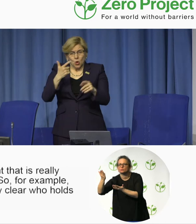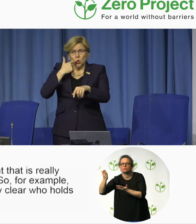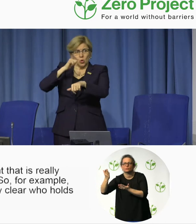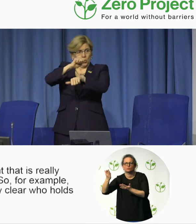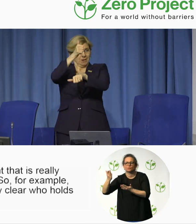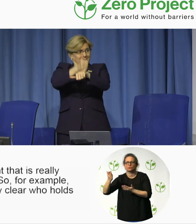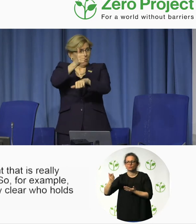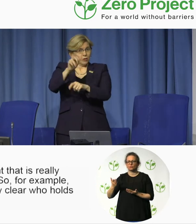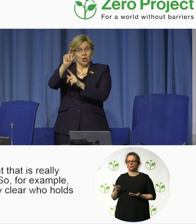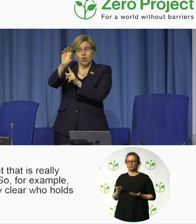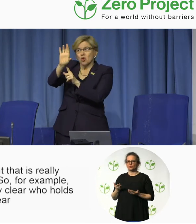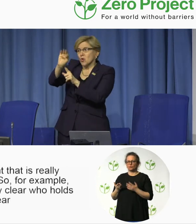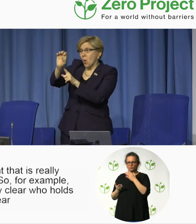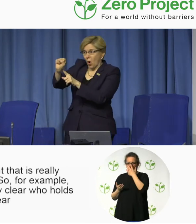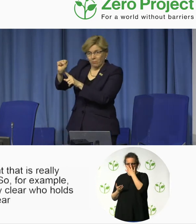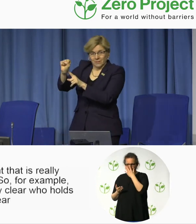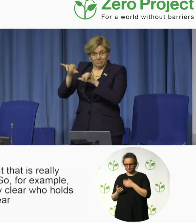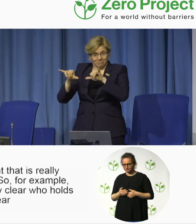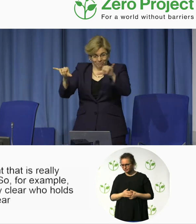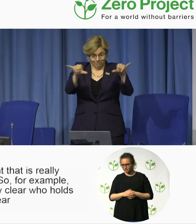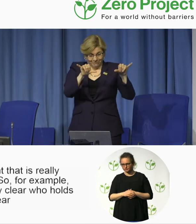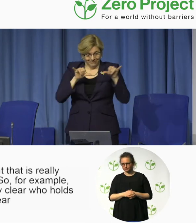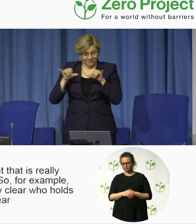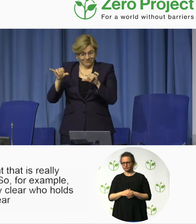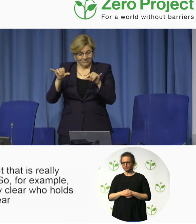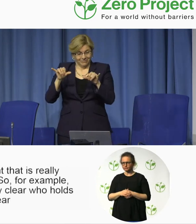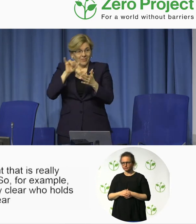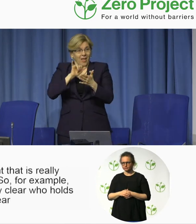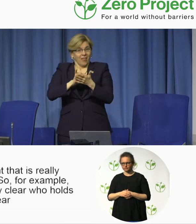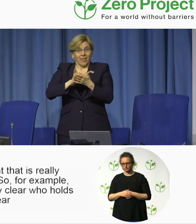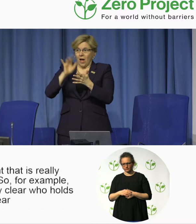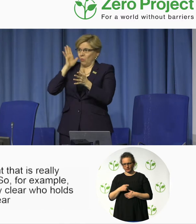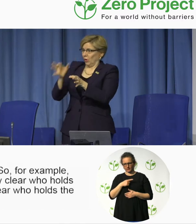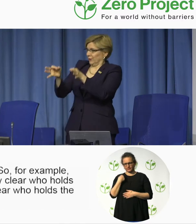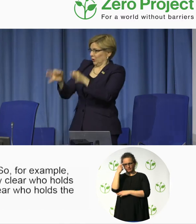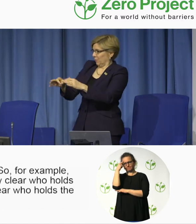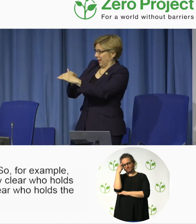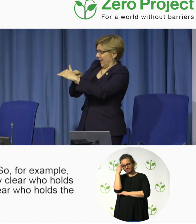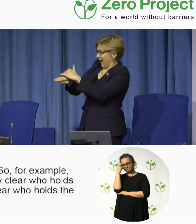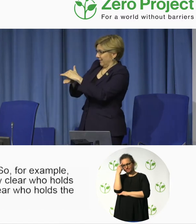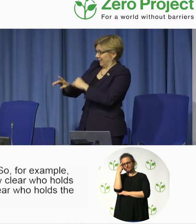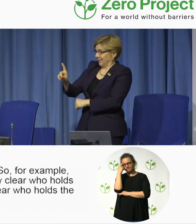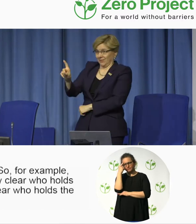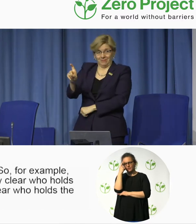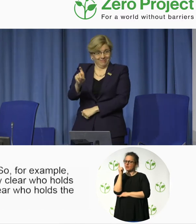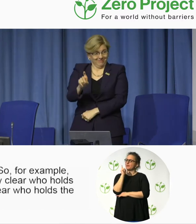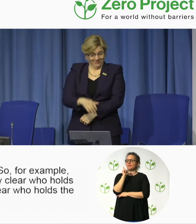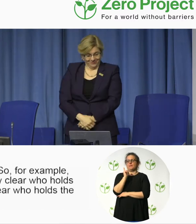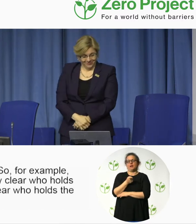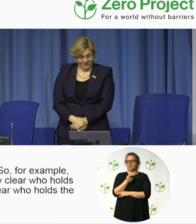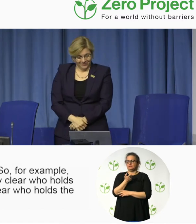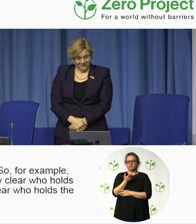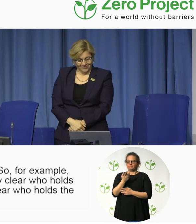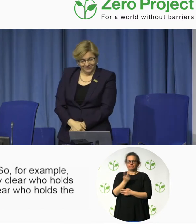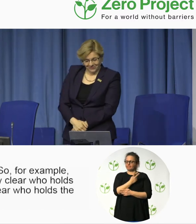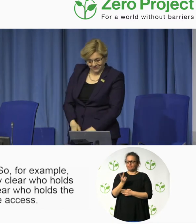And are we clear who holds the power to establish the norms that will then determine